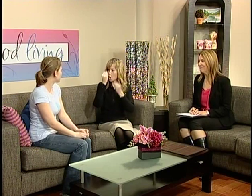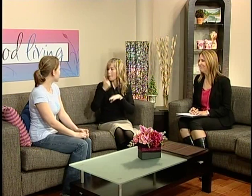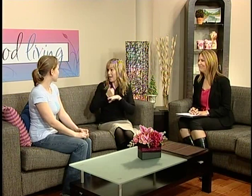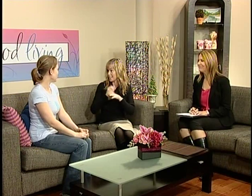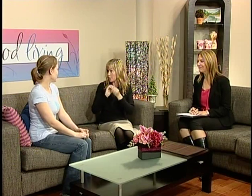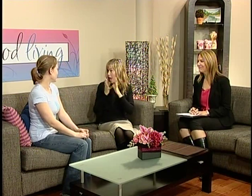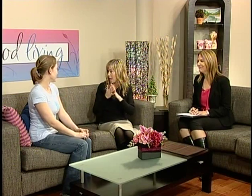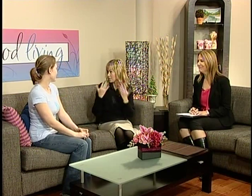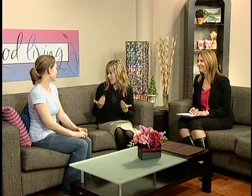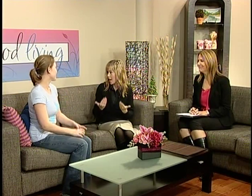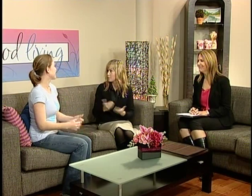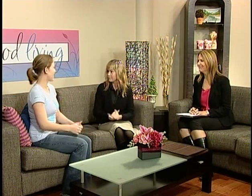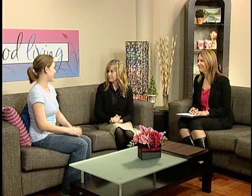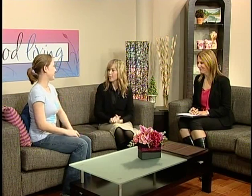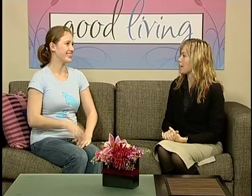now.